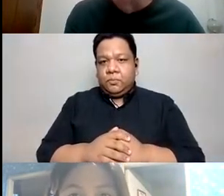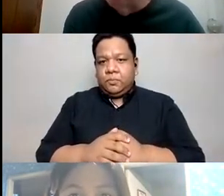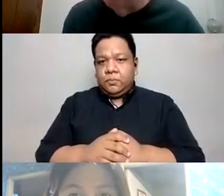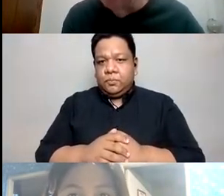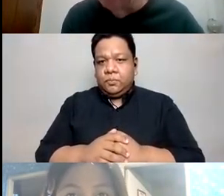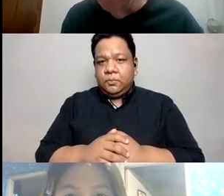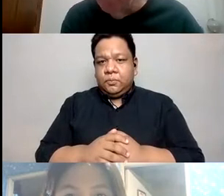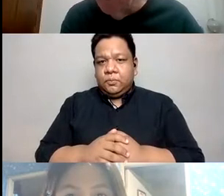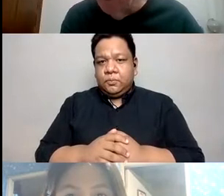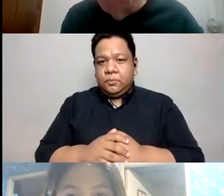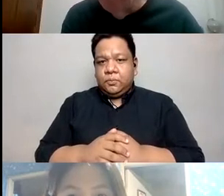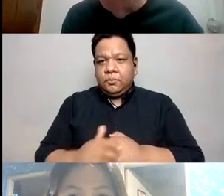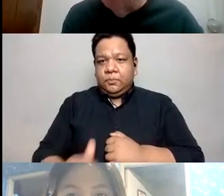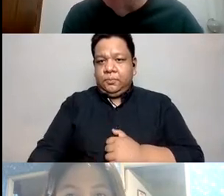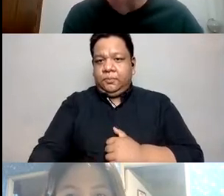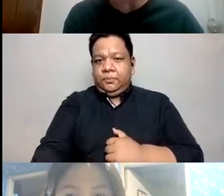Yeah.